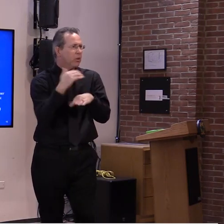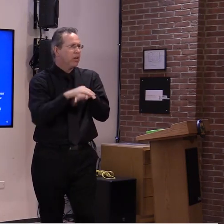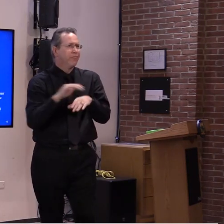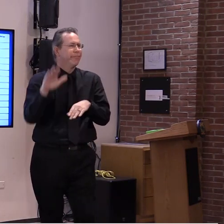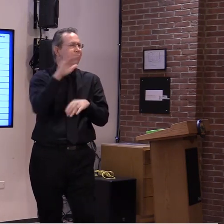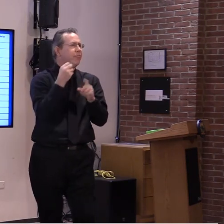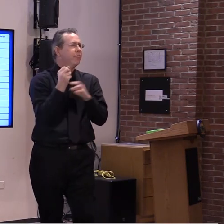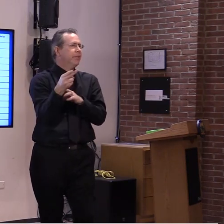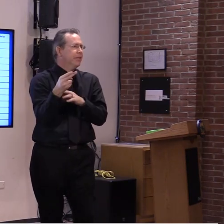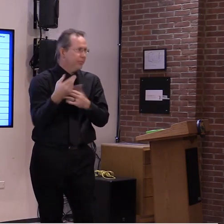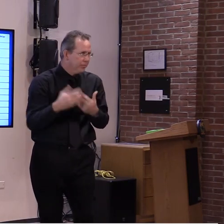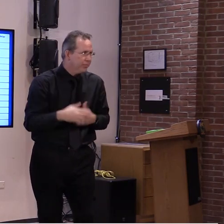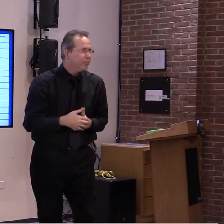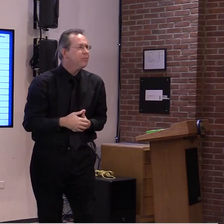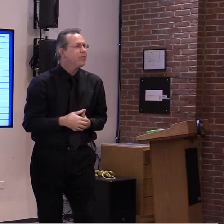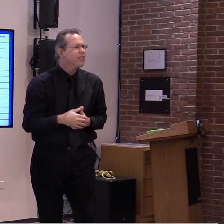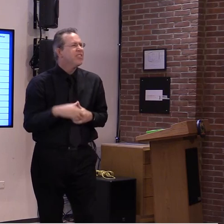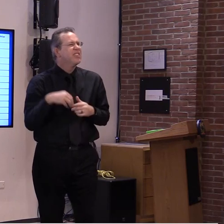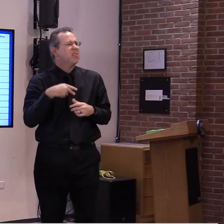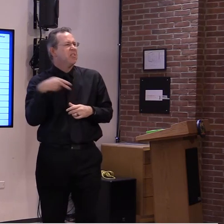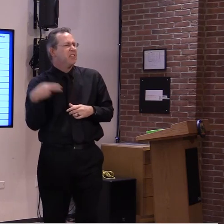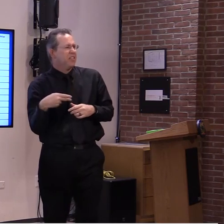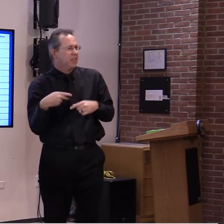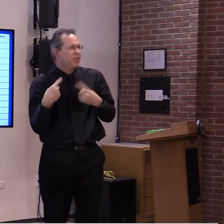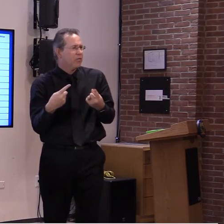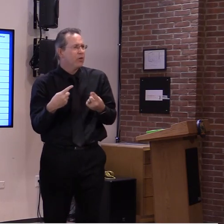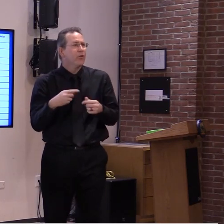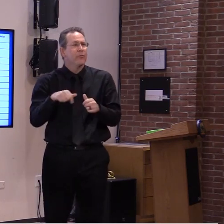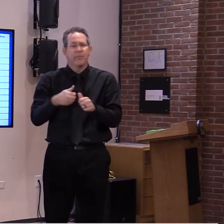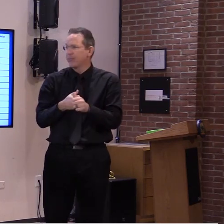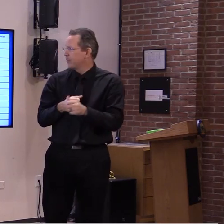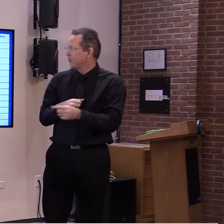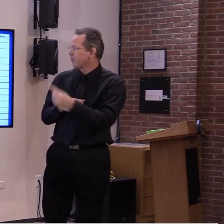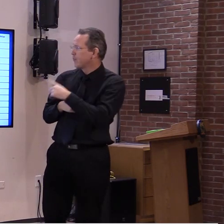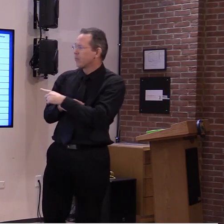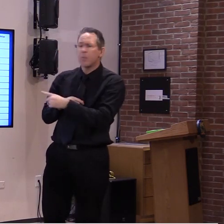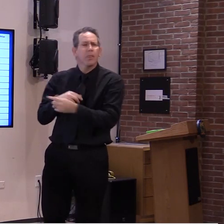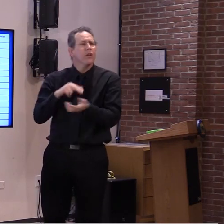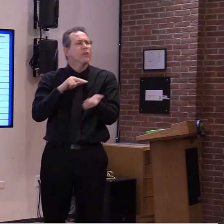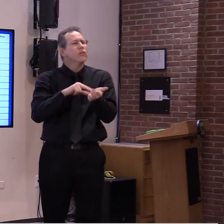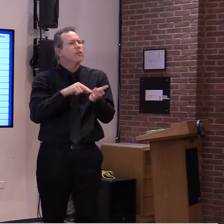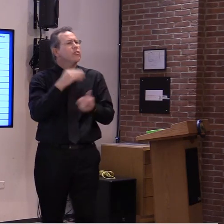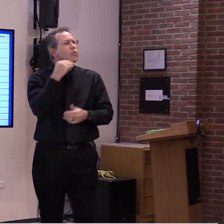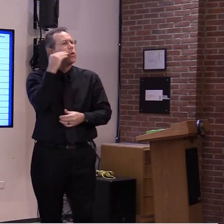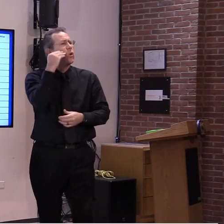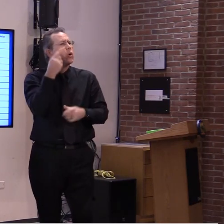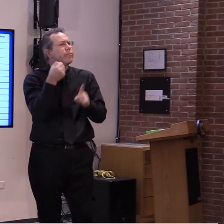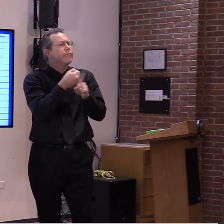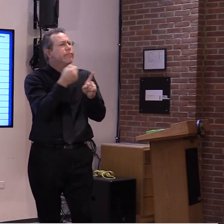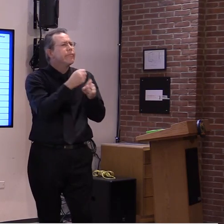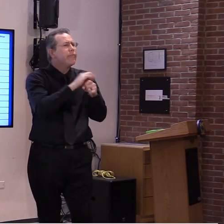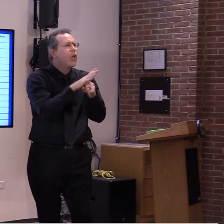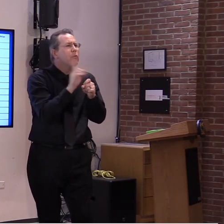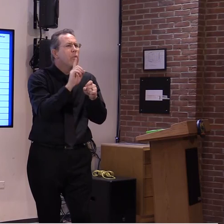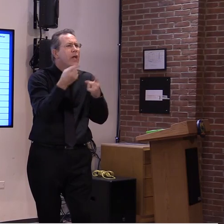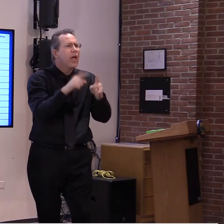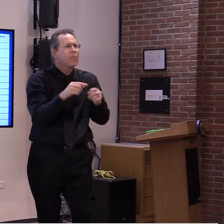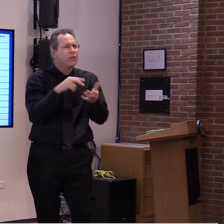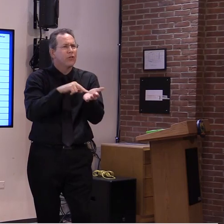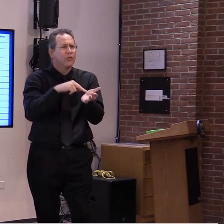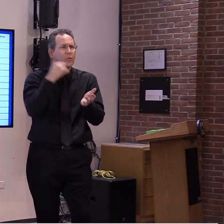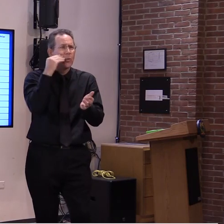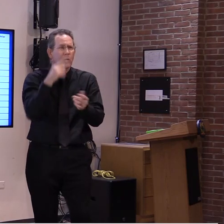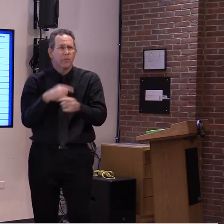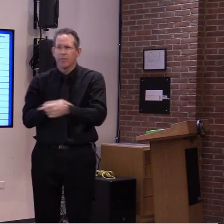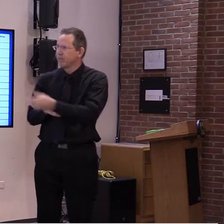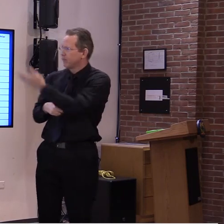to the weekly updates on long-term care and K through 12 education, Vermont's long-term care facilities saw